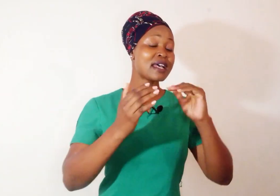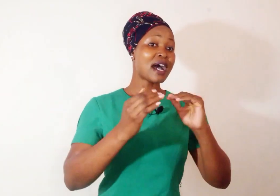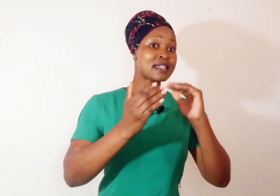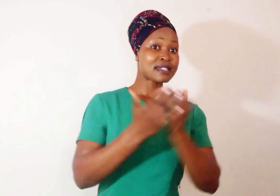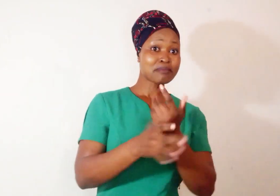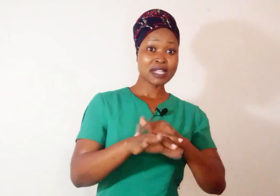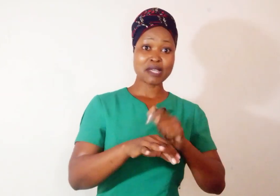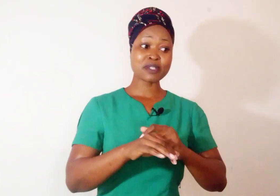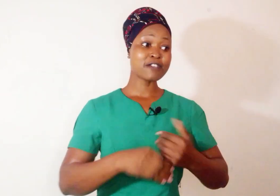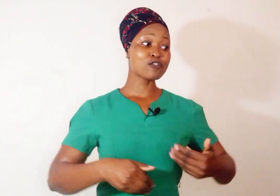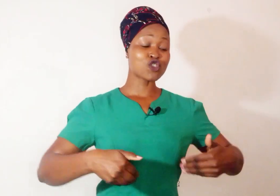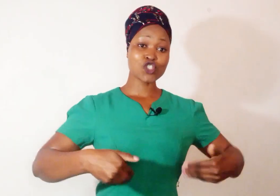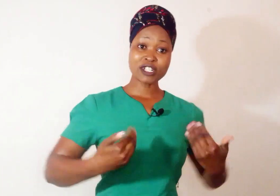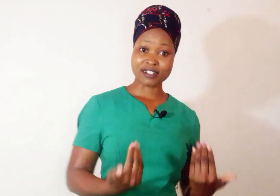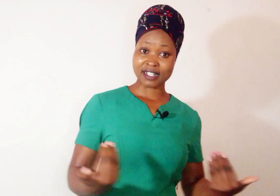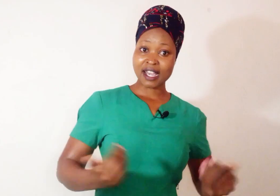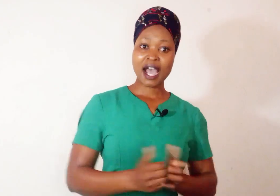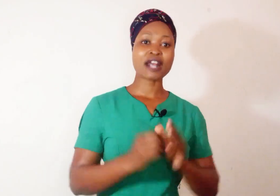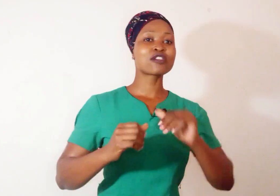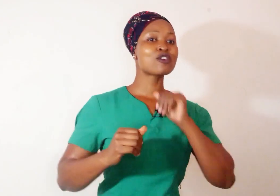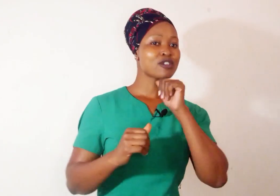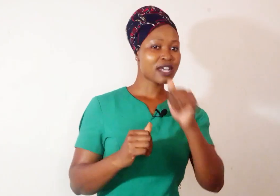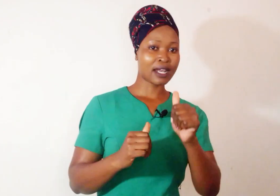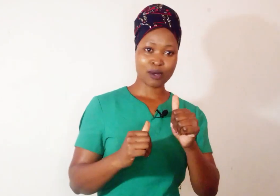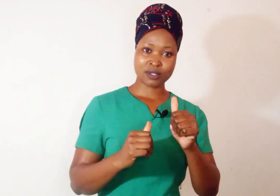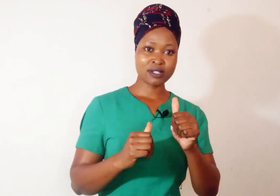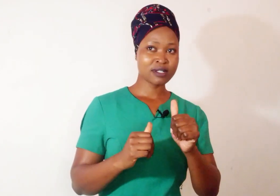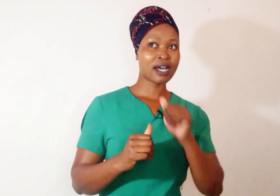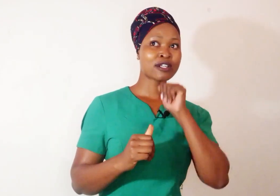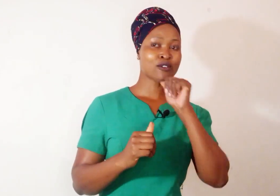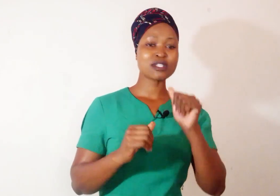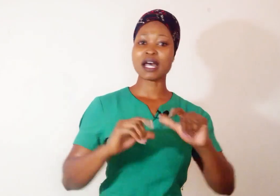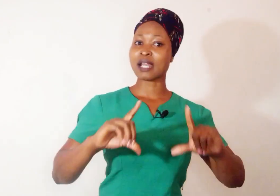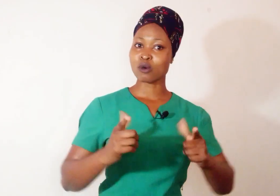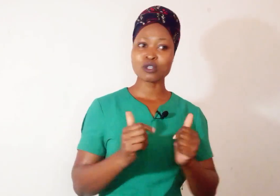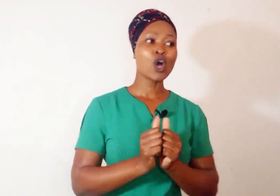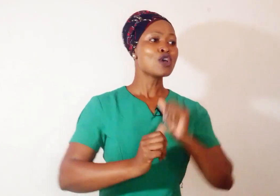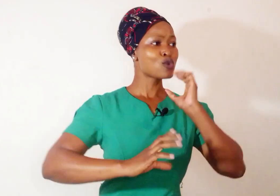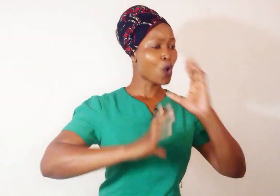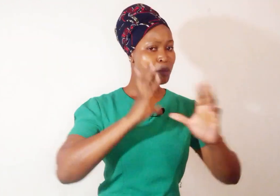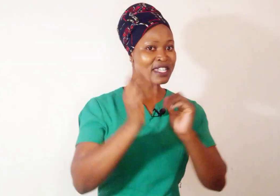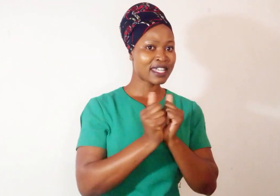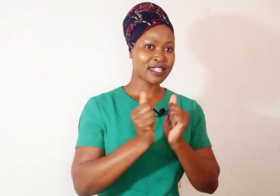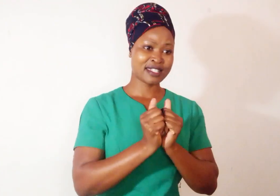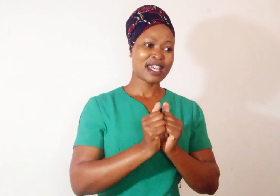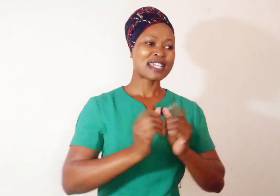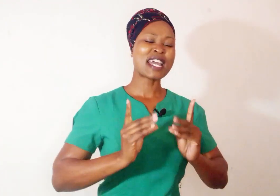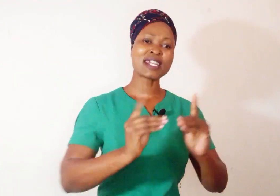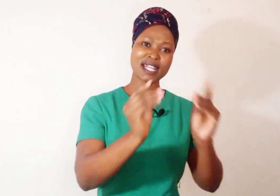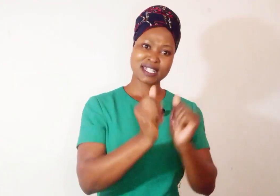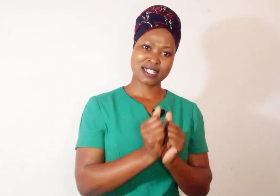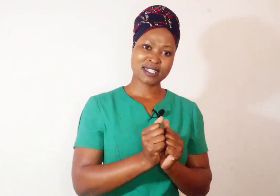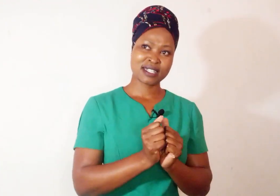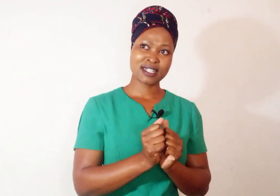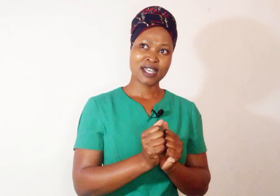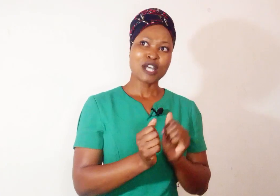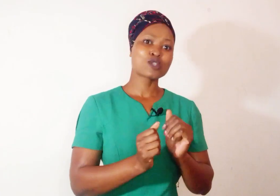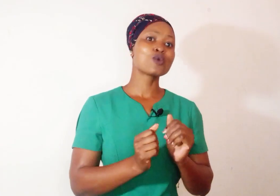And sometimes even children are not allowed to communicate directly to